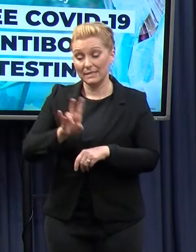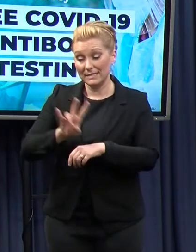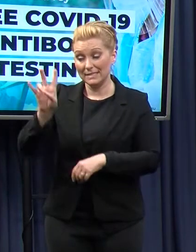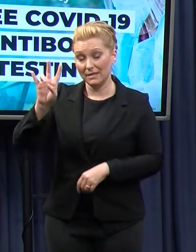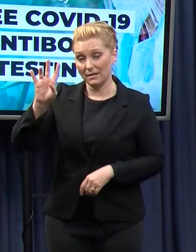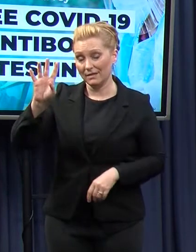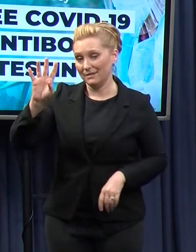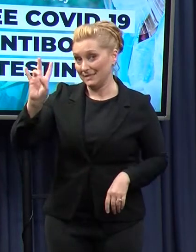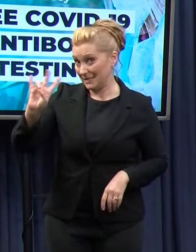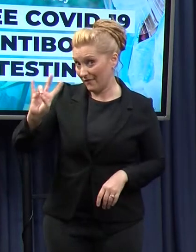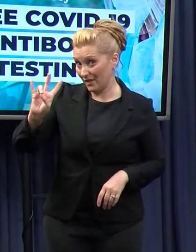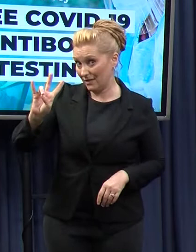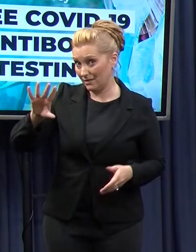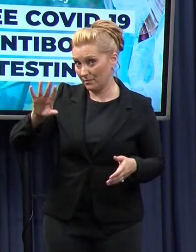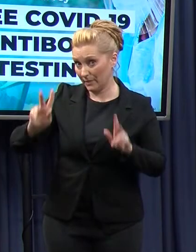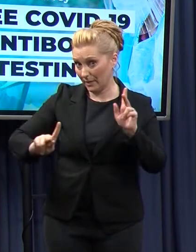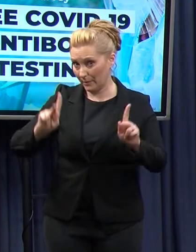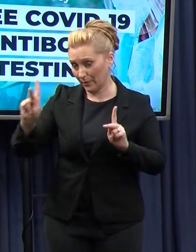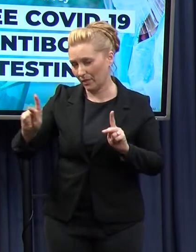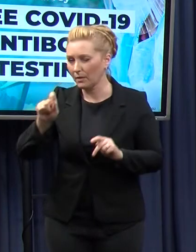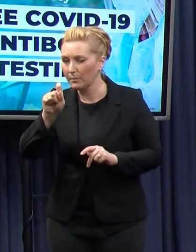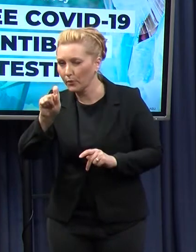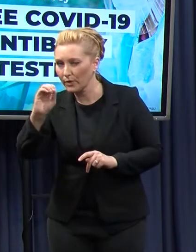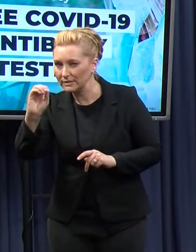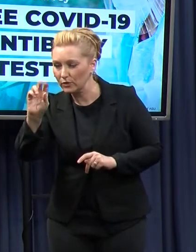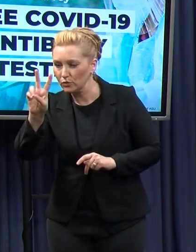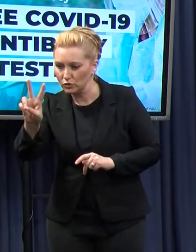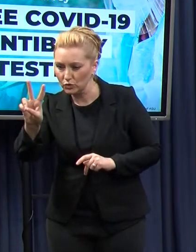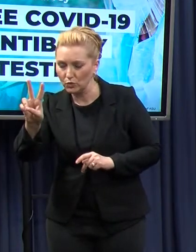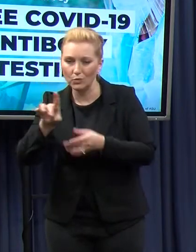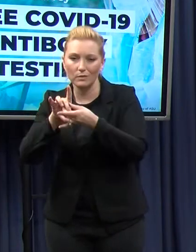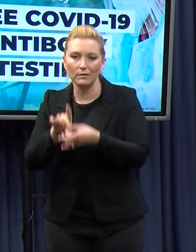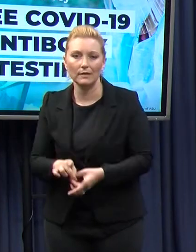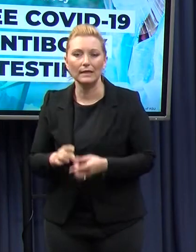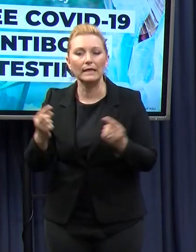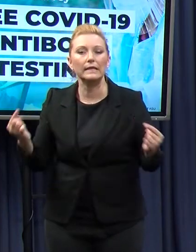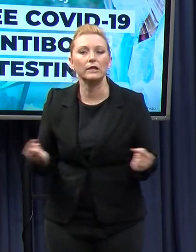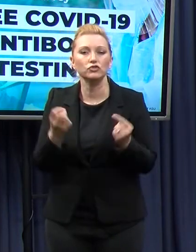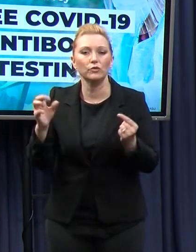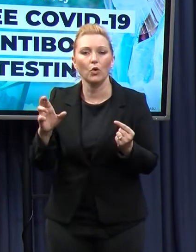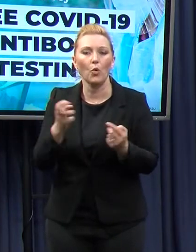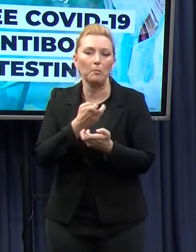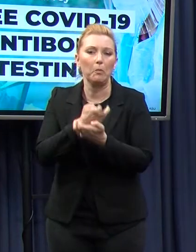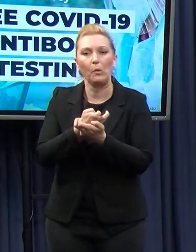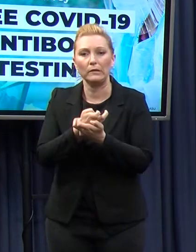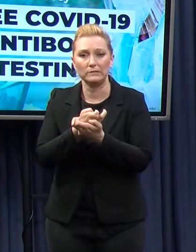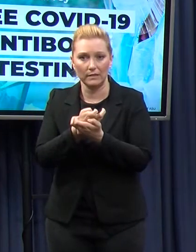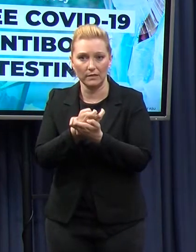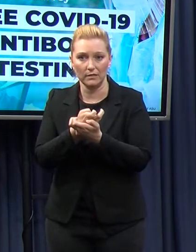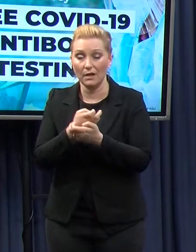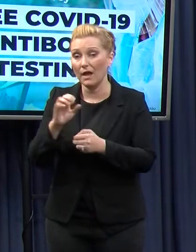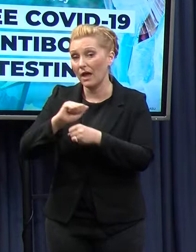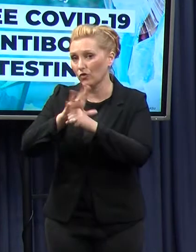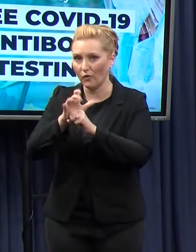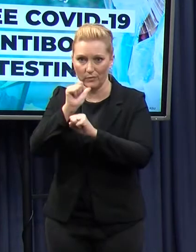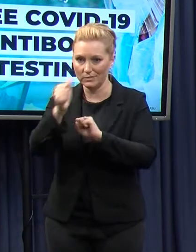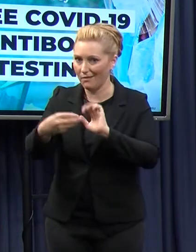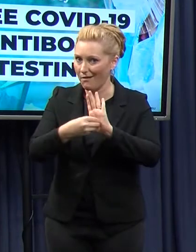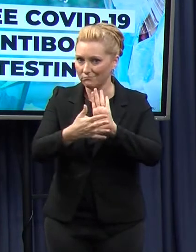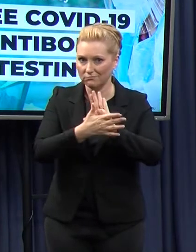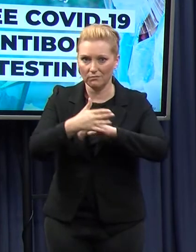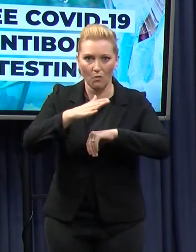0.02 of all these deaths, had resulted from injury or poisoning without COVID-19 being listed on the death